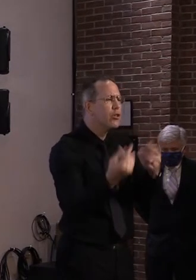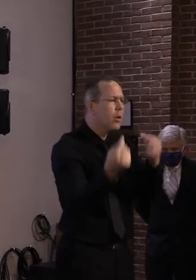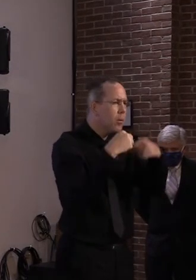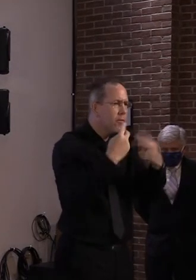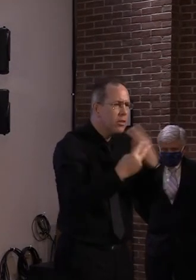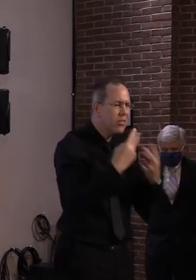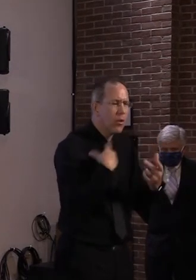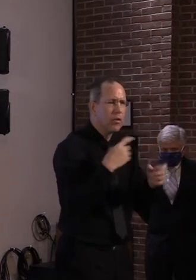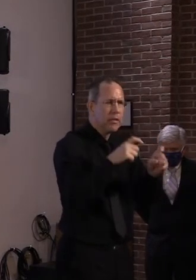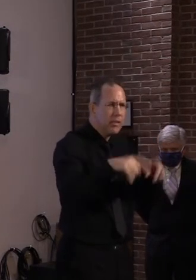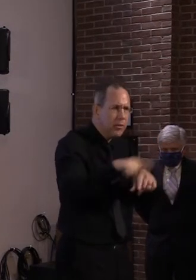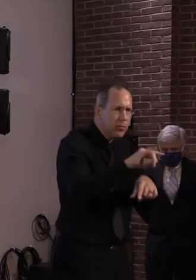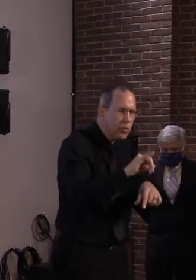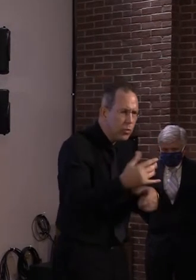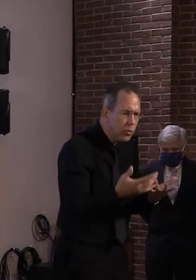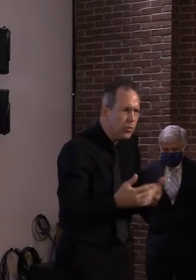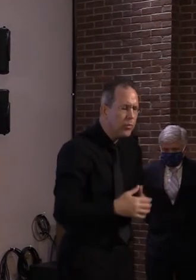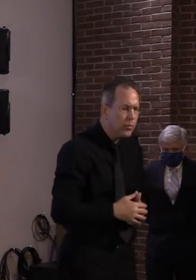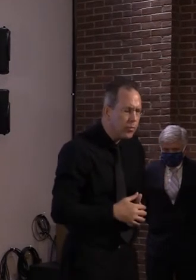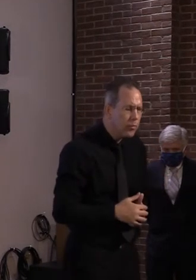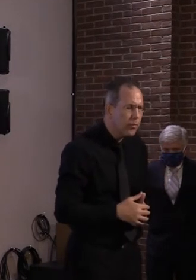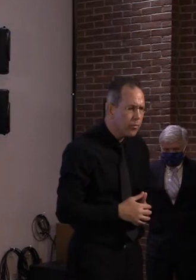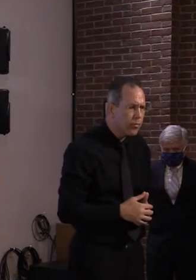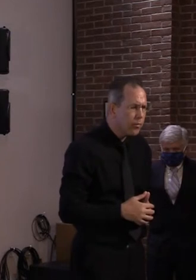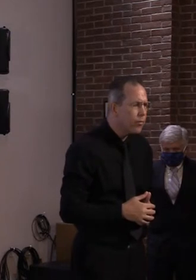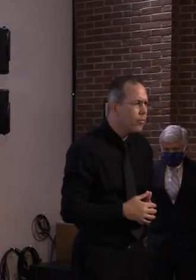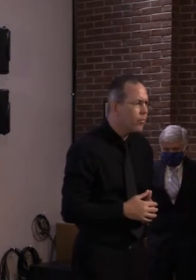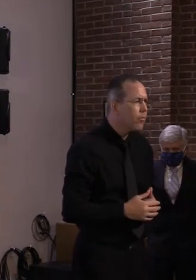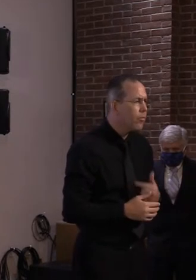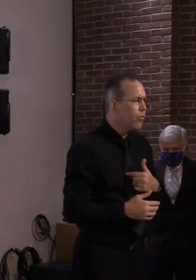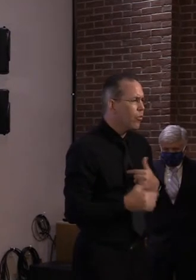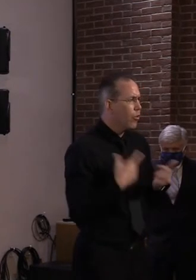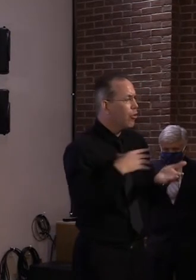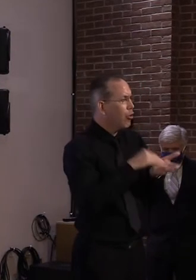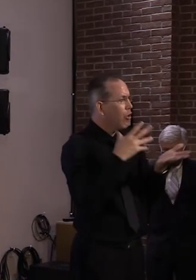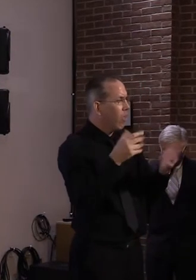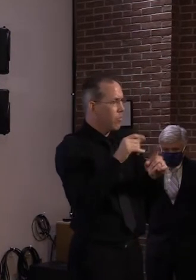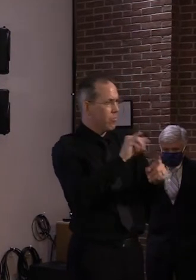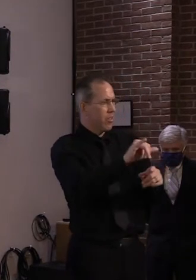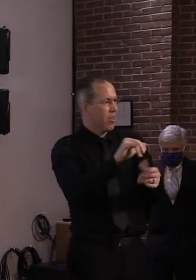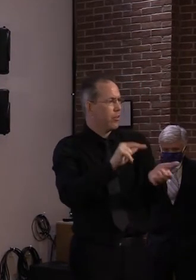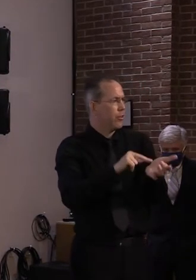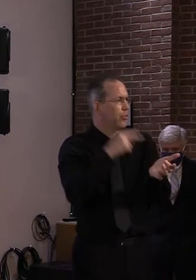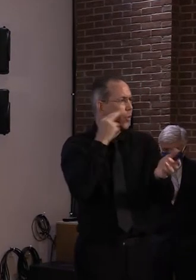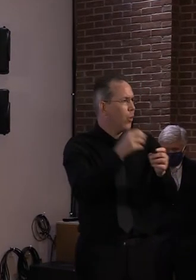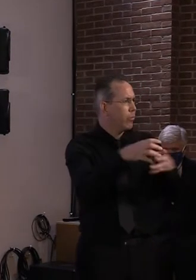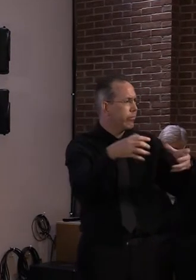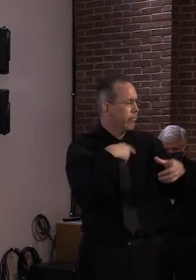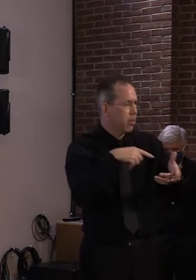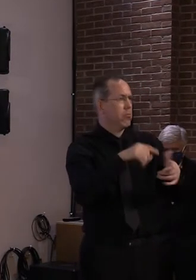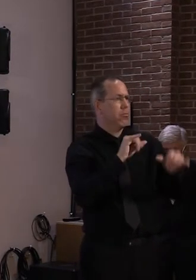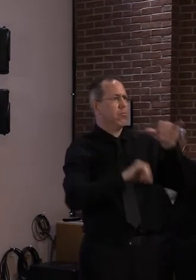settings. So there's a tremendous amount that's happened as a result of that.